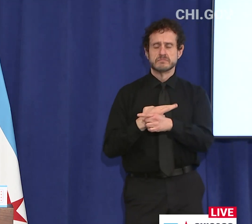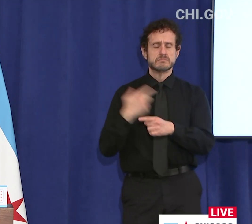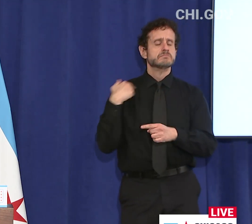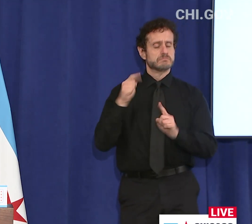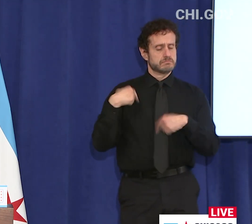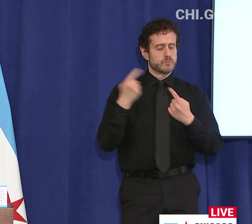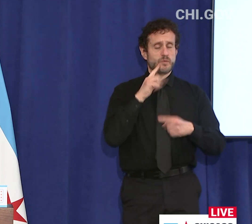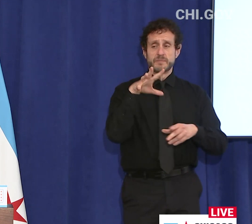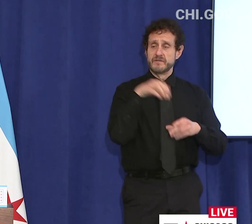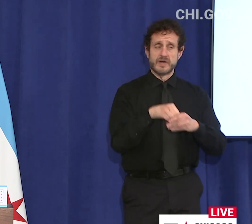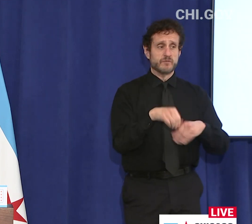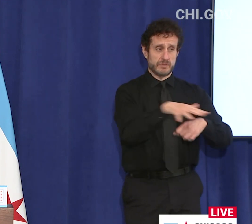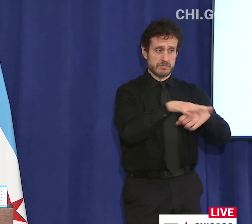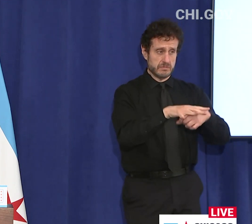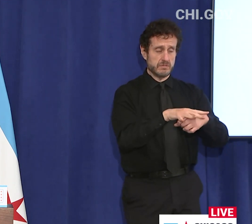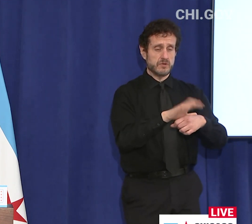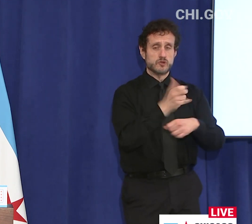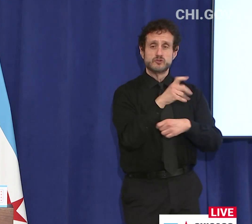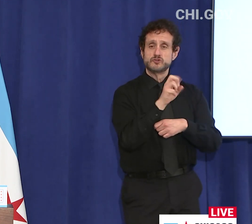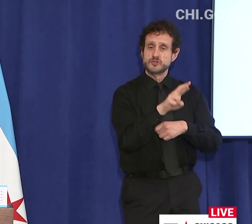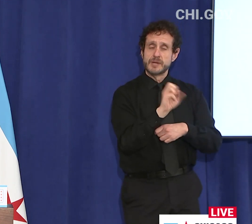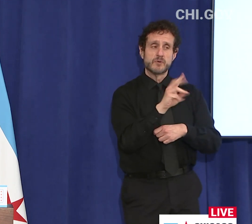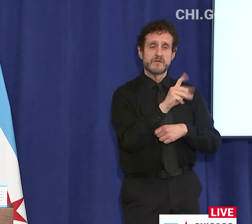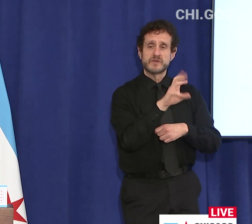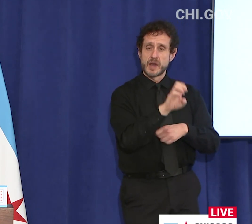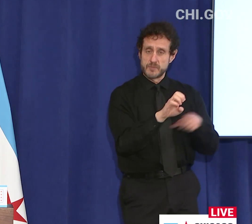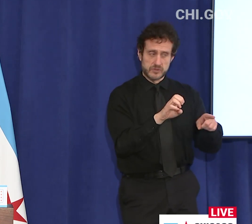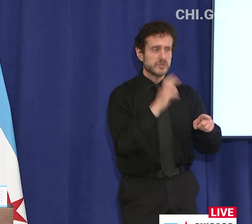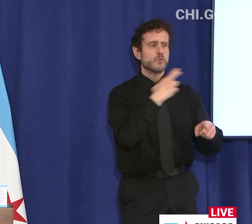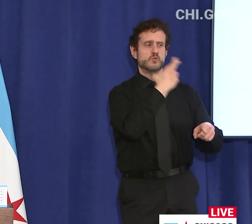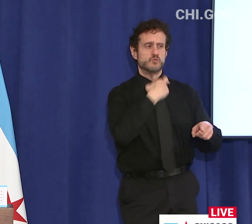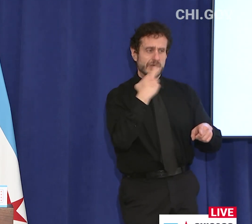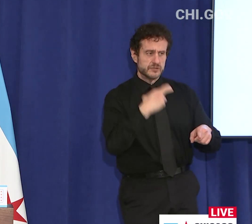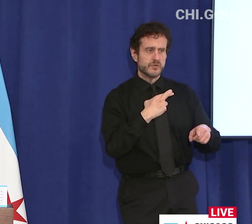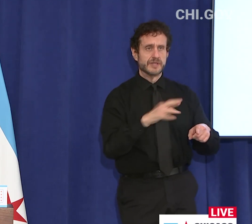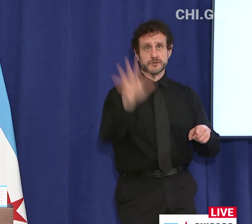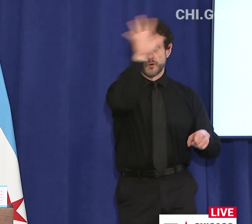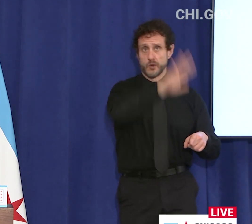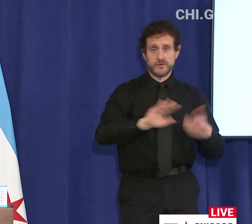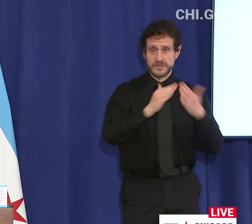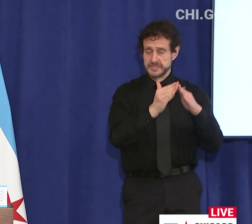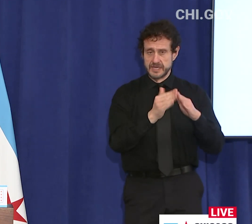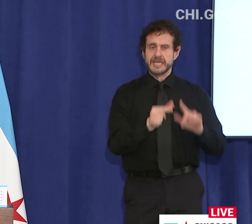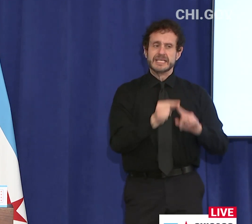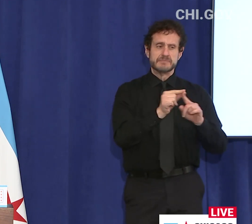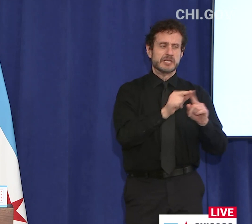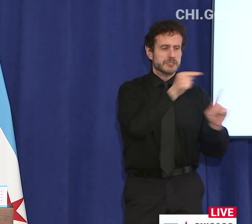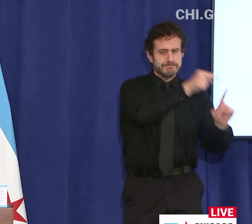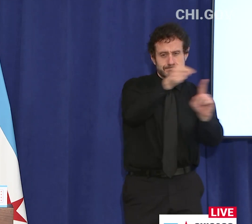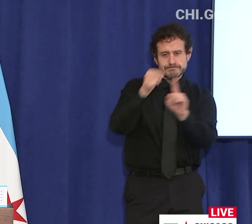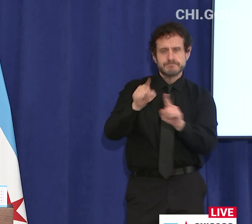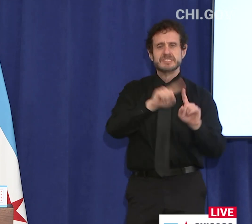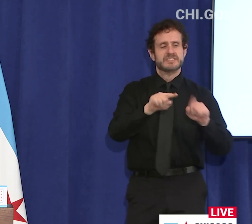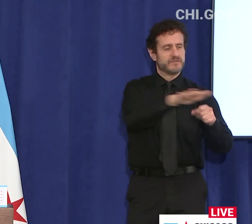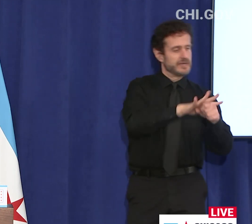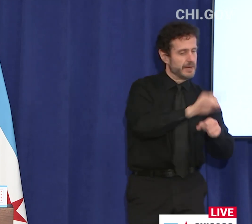commerce, restaurateurs themselves, all over the city, and particularly in neighborhoods. You know, look,